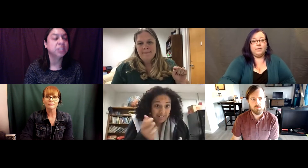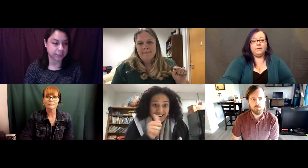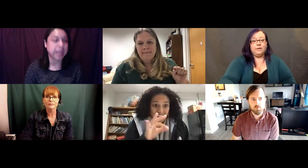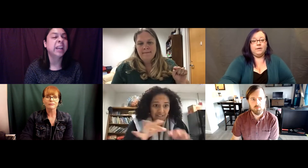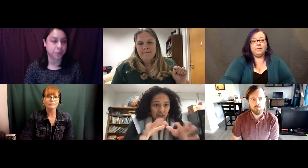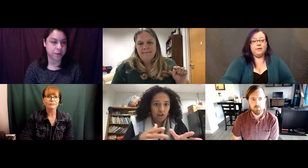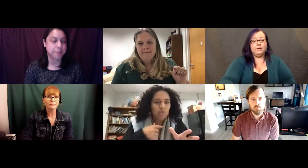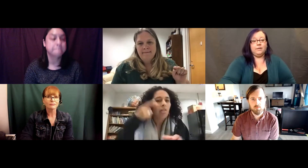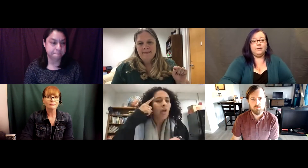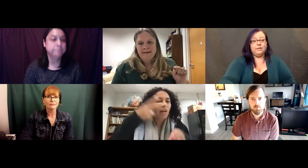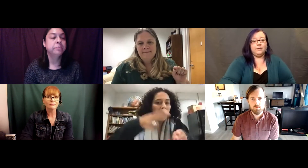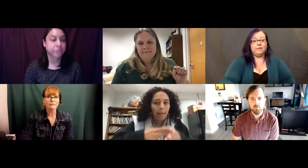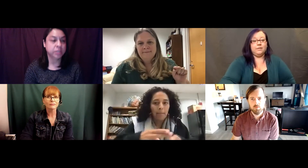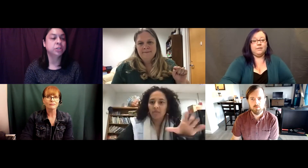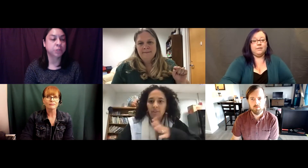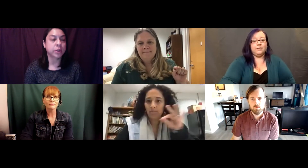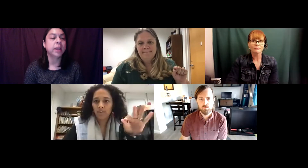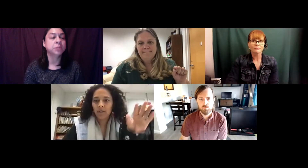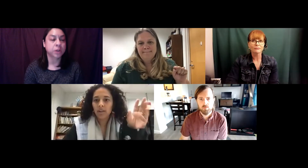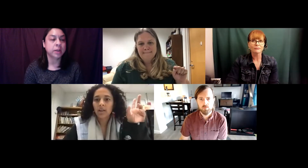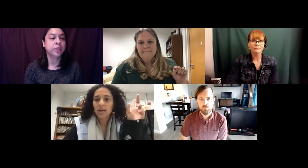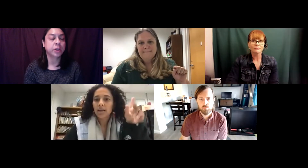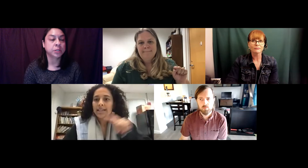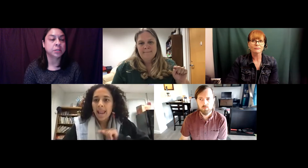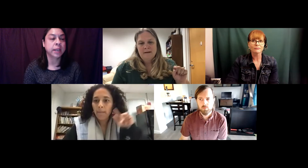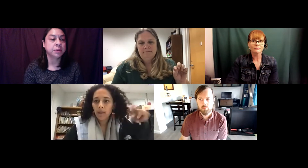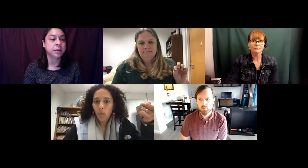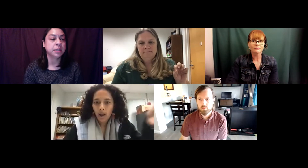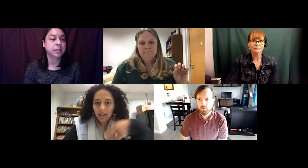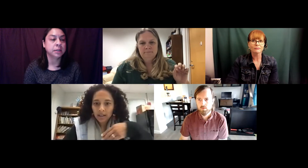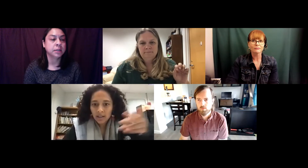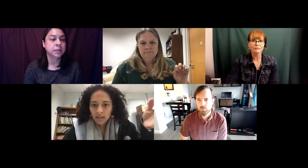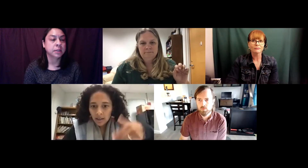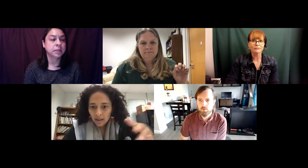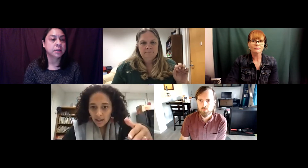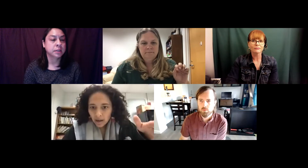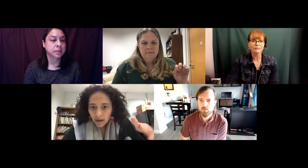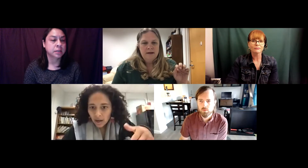I just assign anyone to the interpreters. Okay, I'm sorry. I thought it was named in.